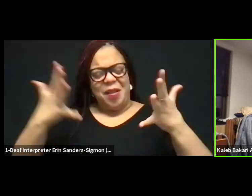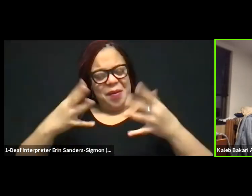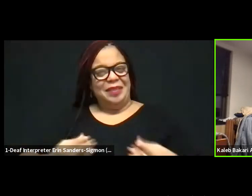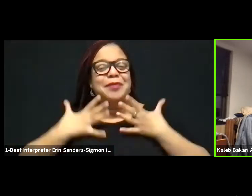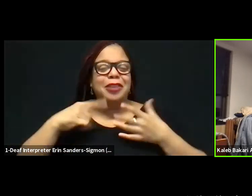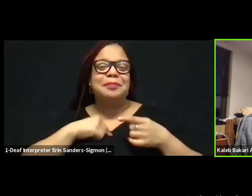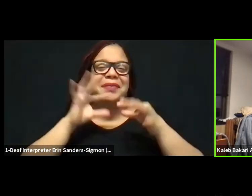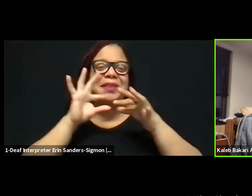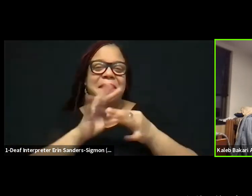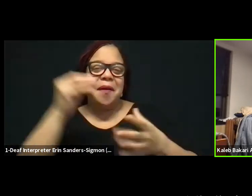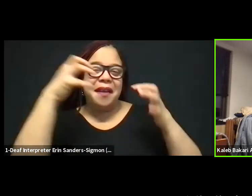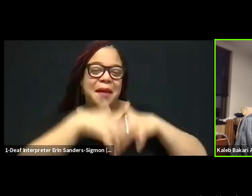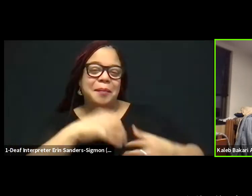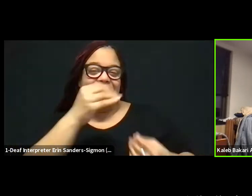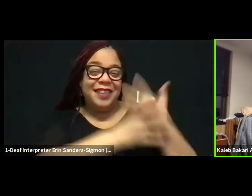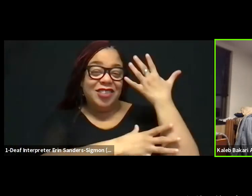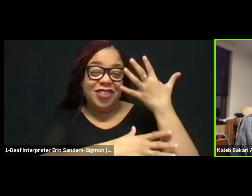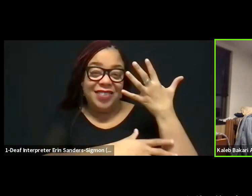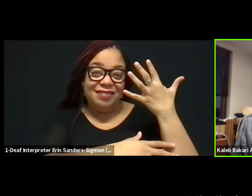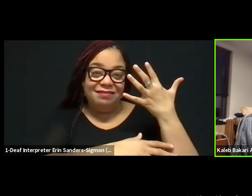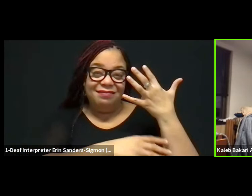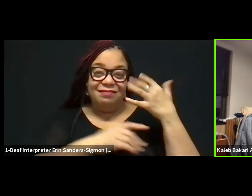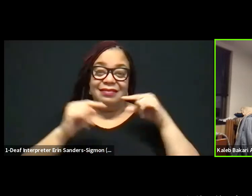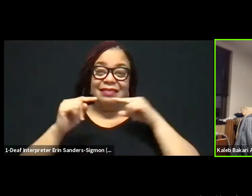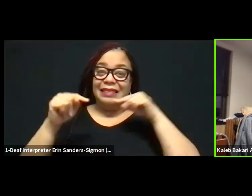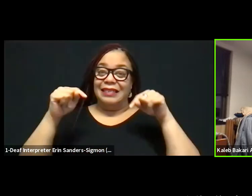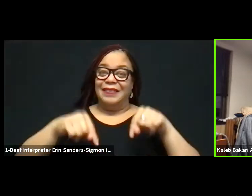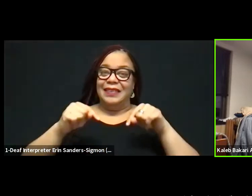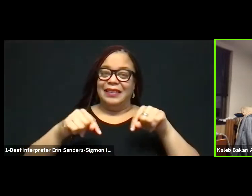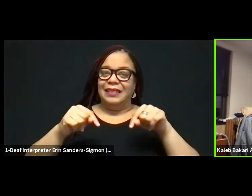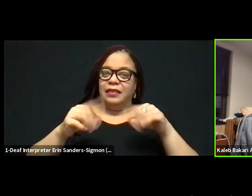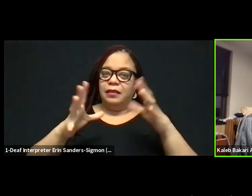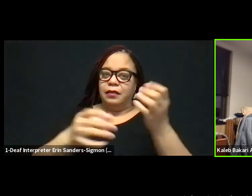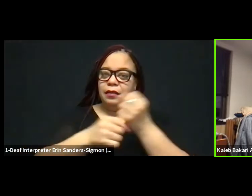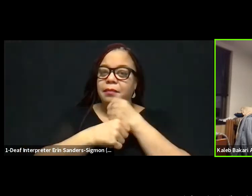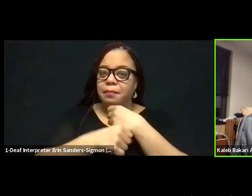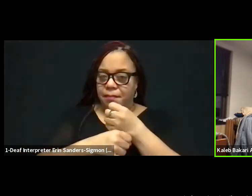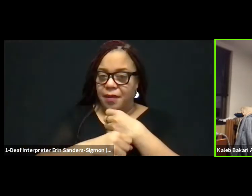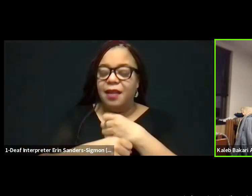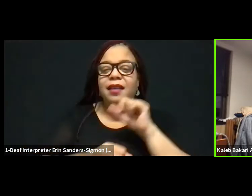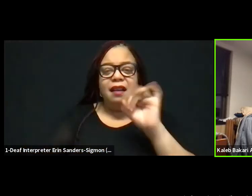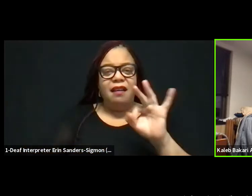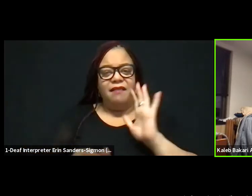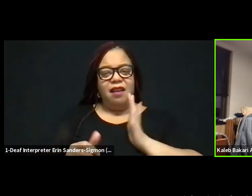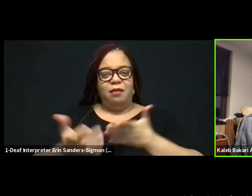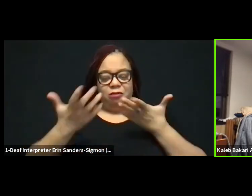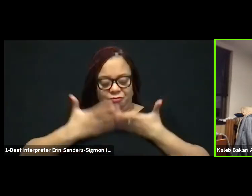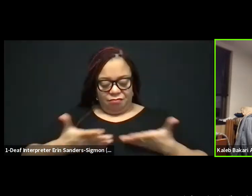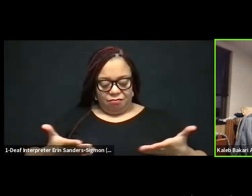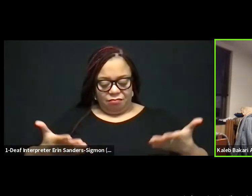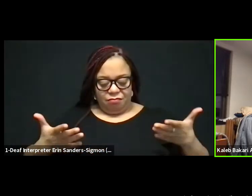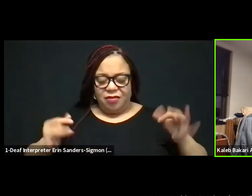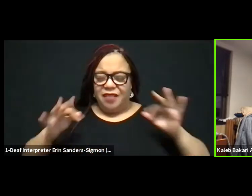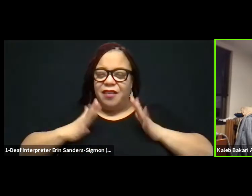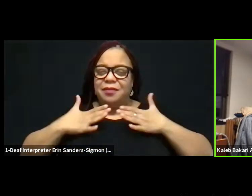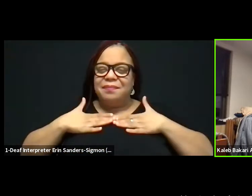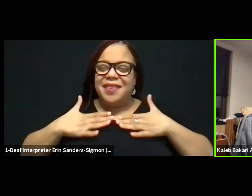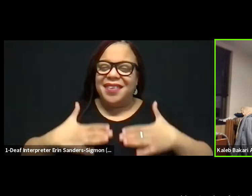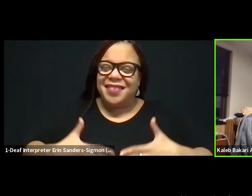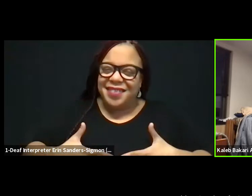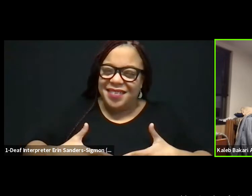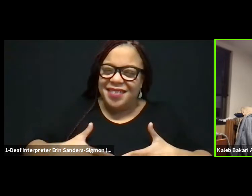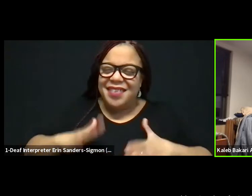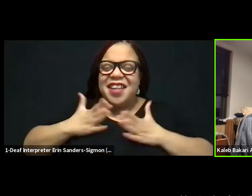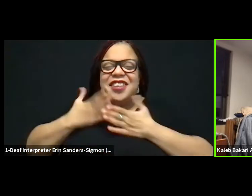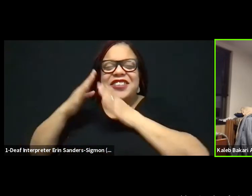bodies, our communities, in spite of what is happening and what is made to destroy